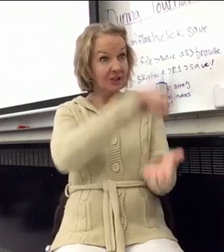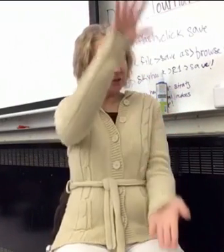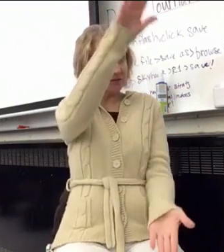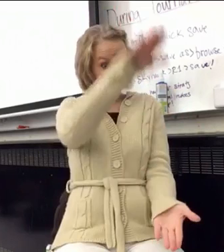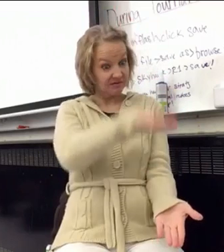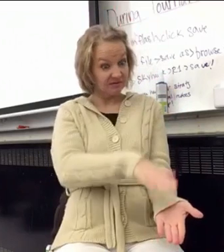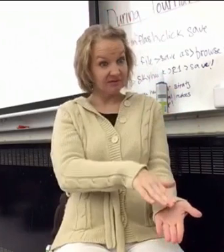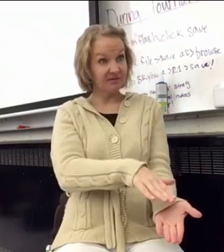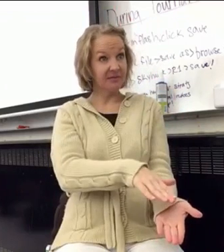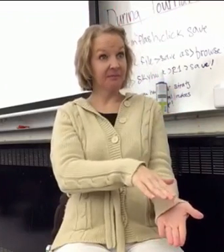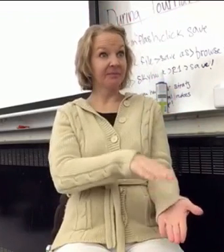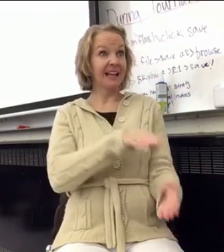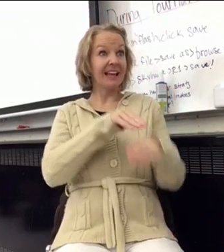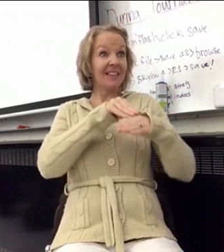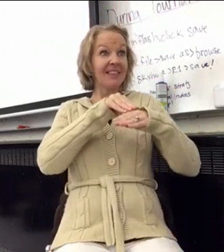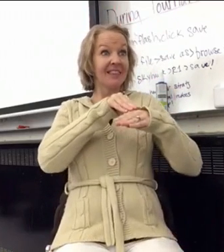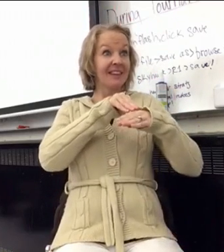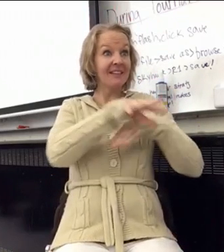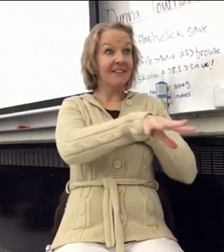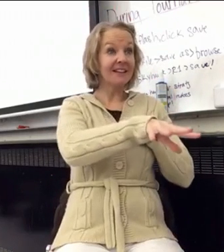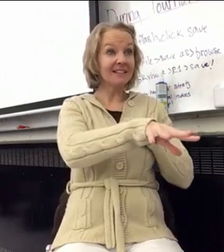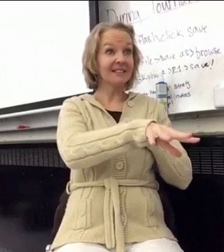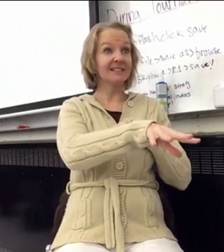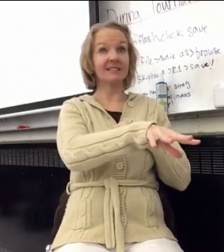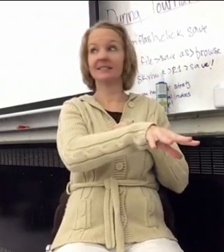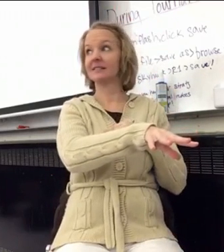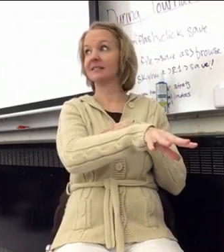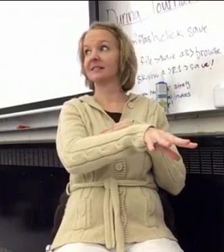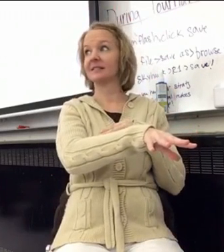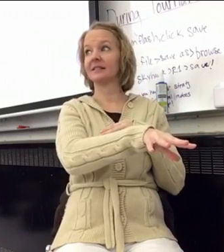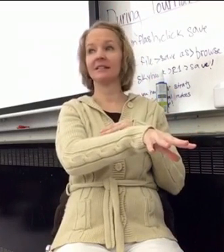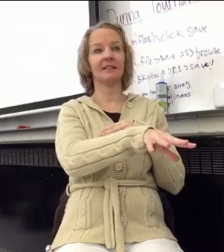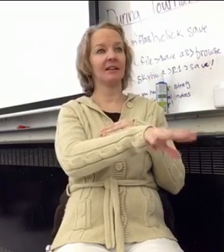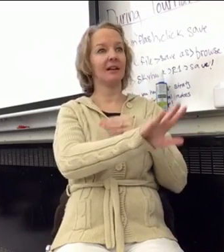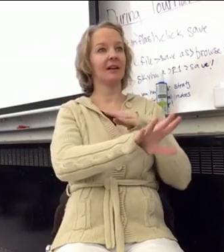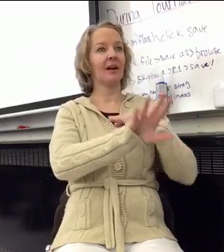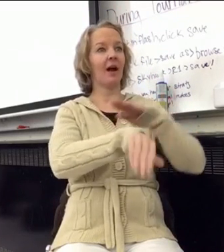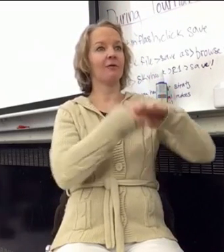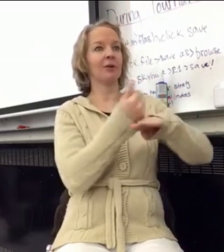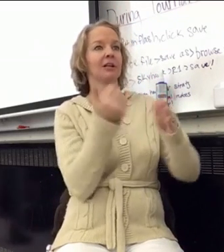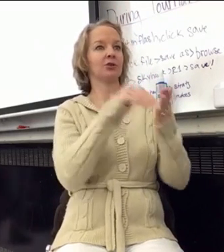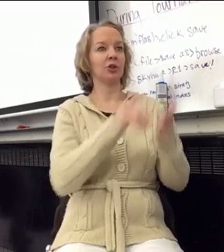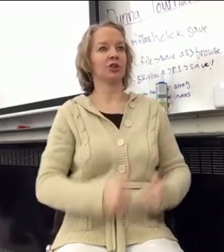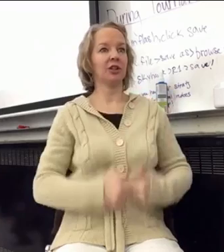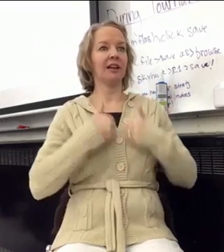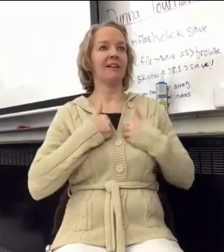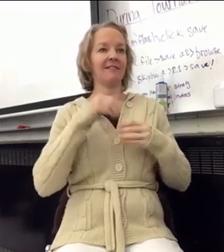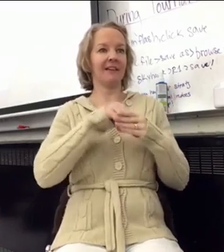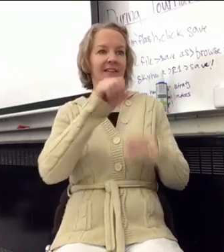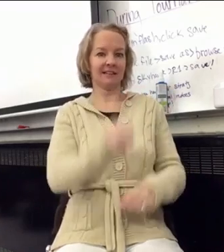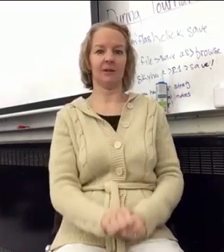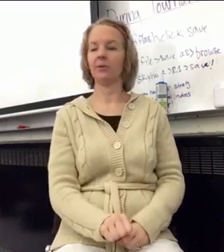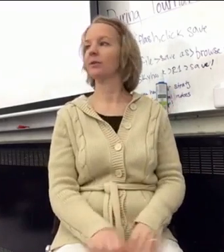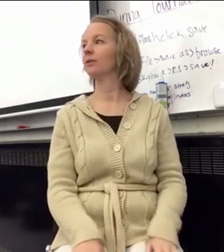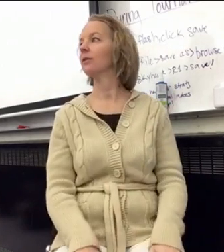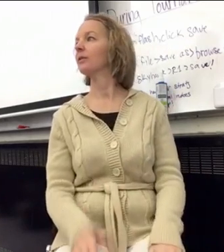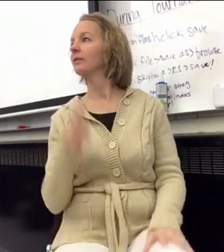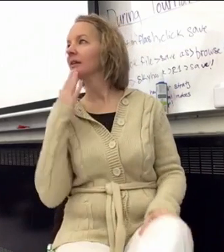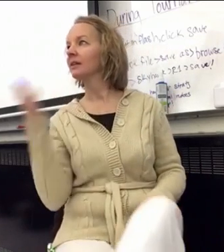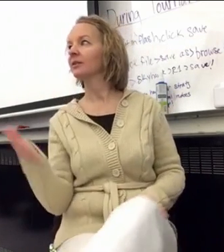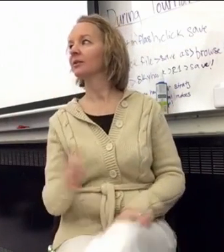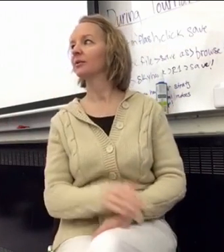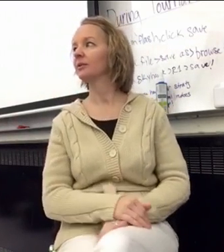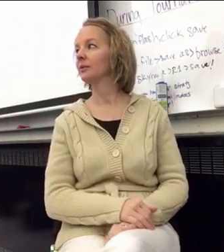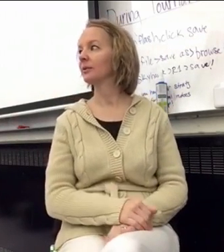underneath it, is the effects of Reconstruction life on the South. Thank